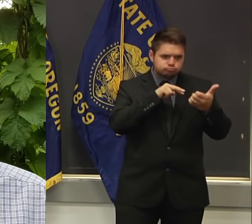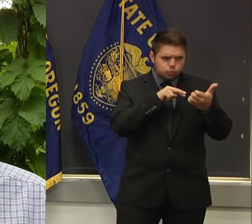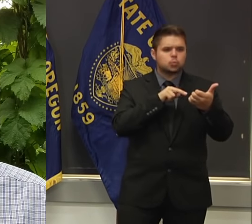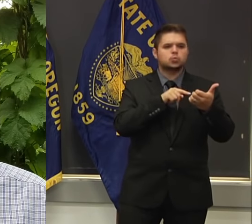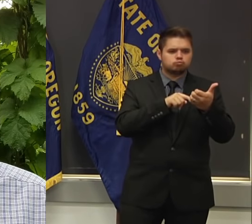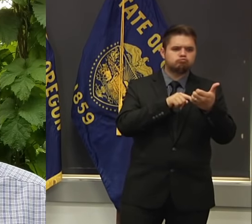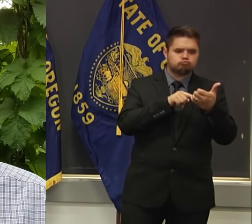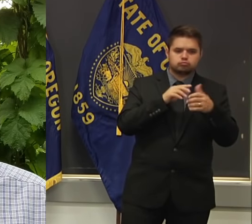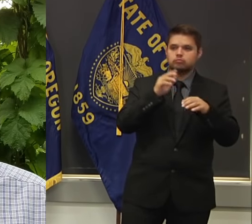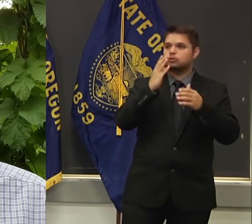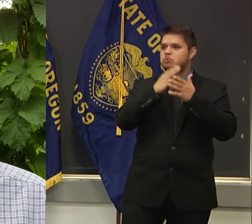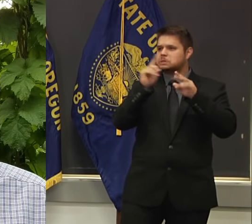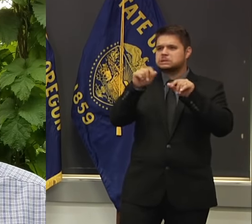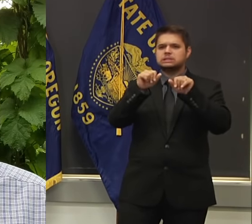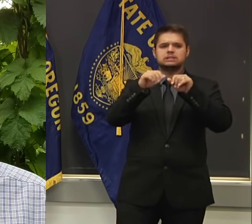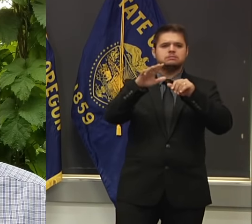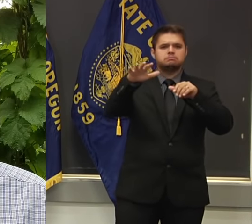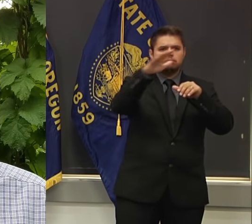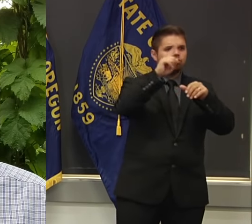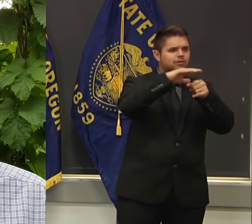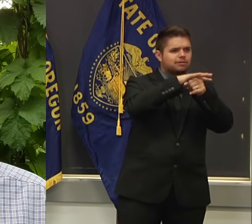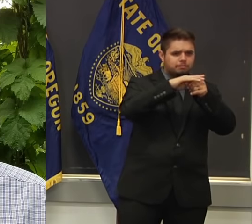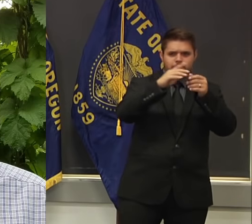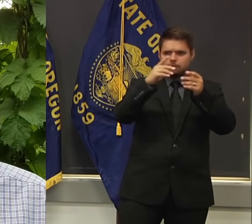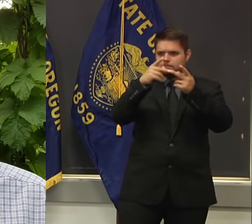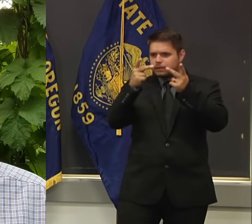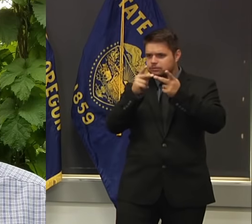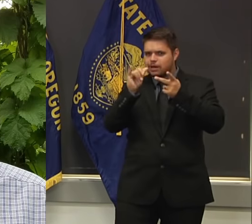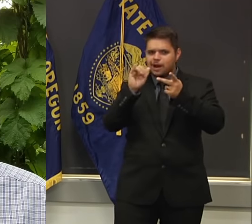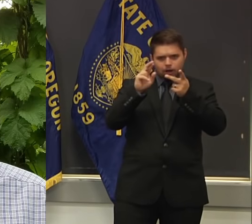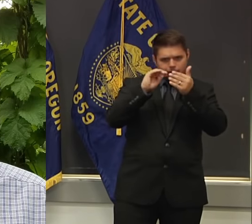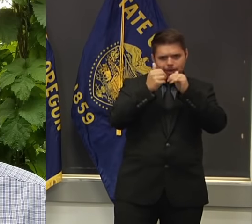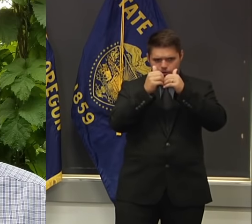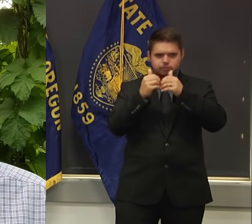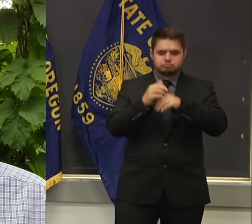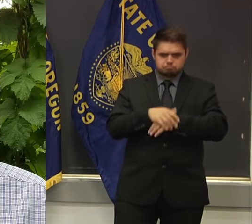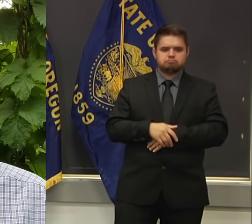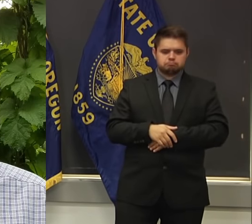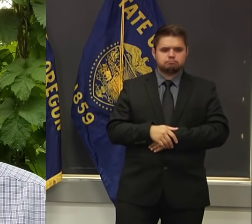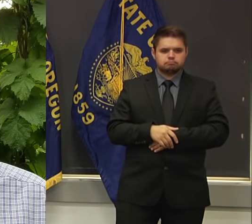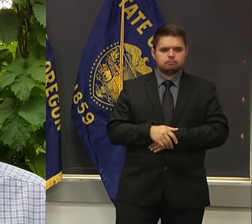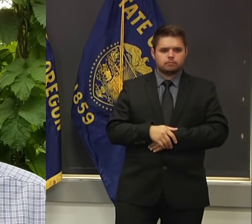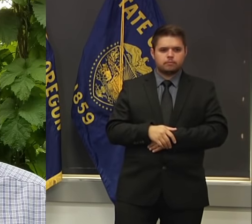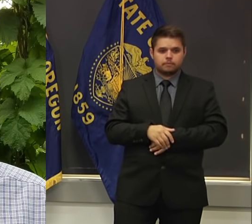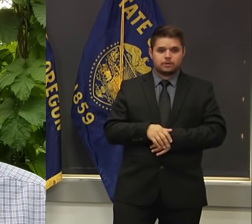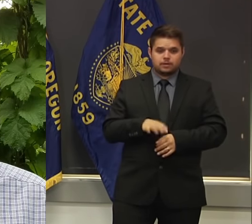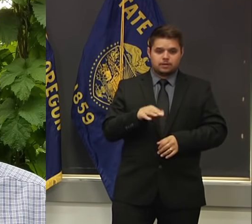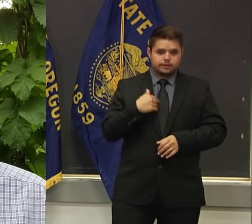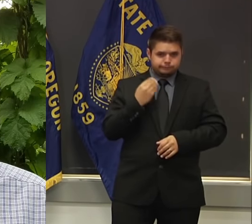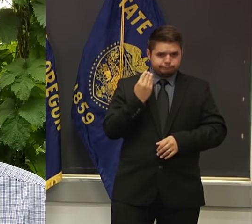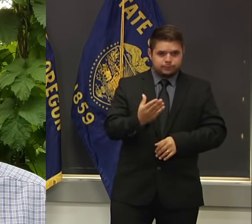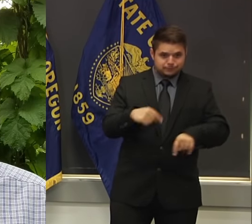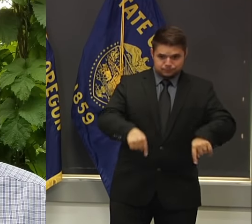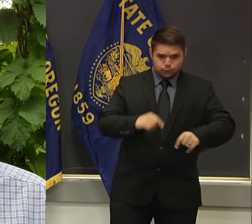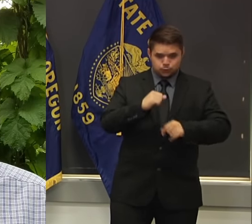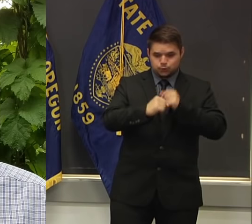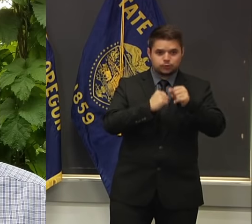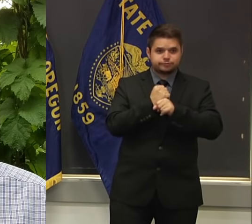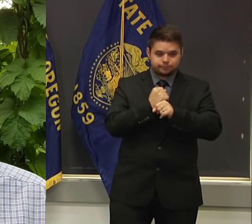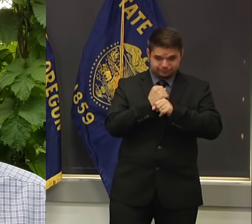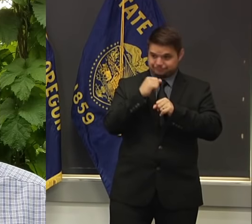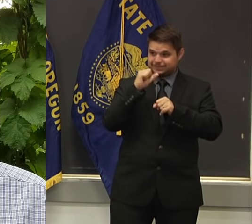have around the state. This time of year, the emphasis is on particulate from smoke, so what you're seeing